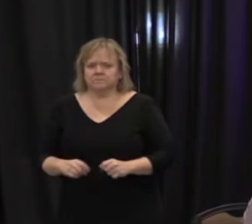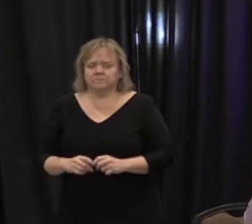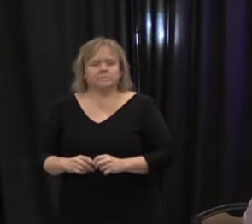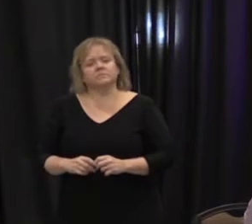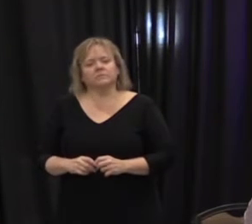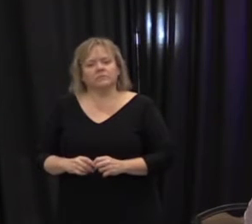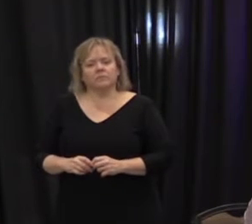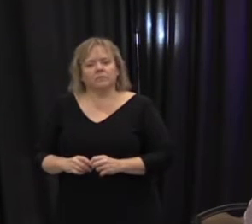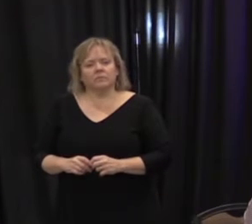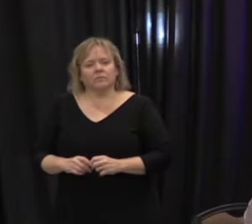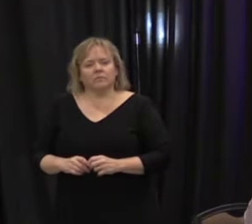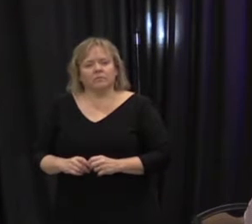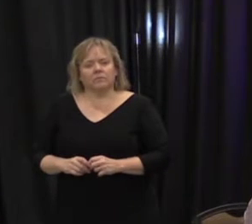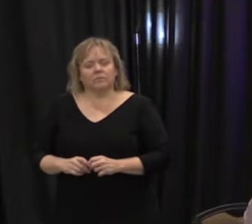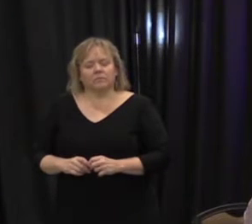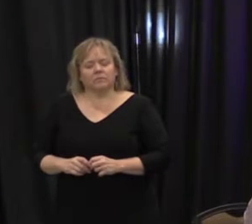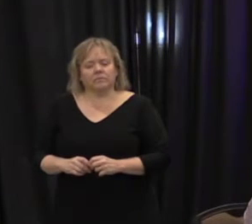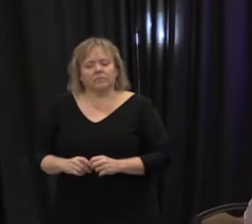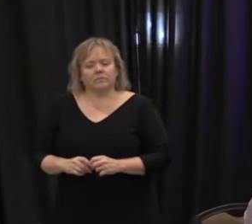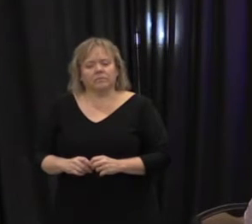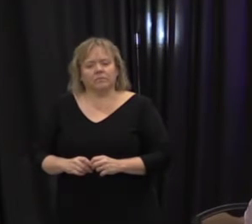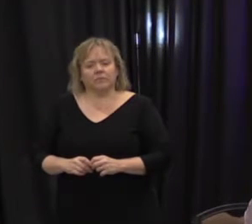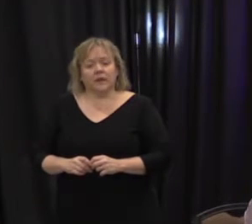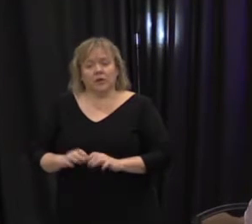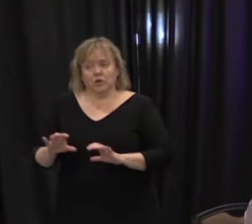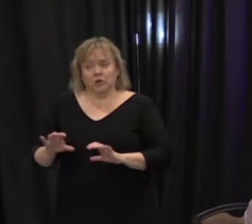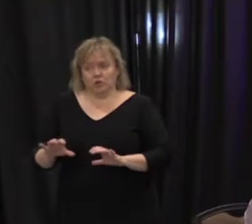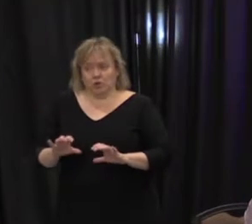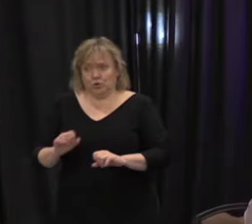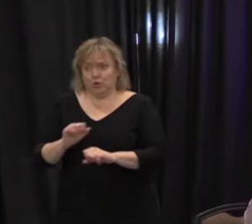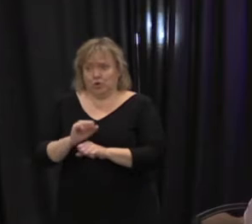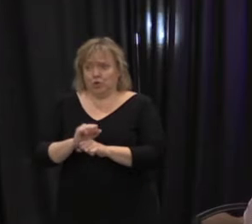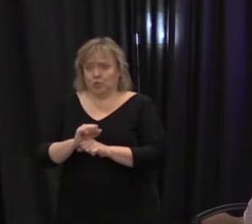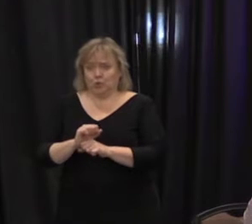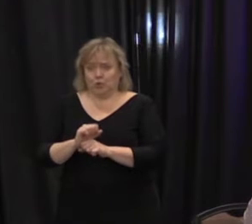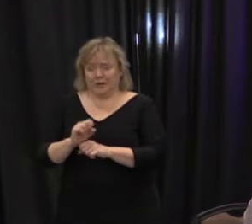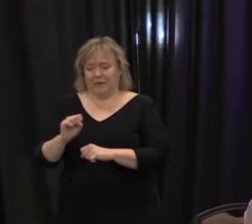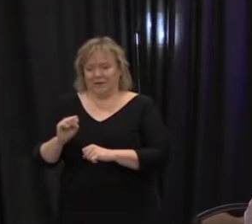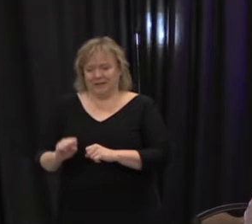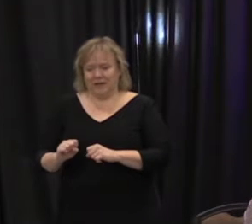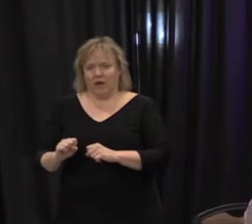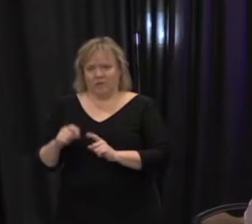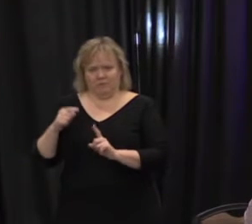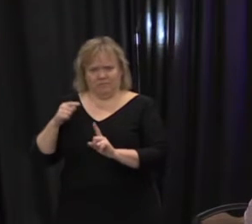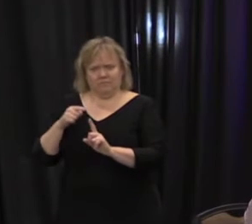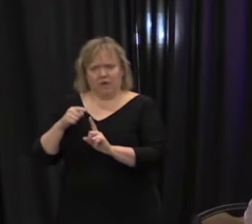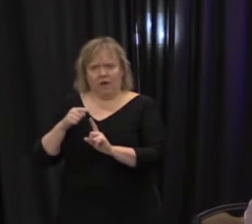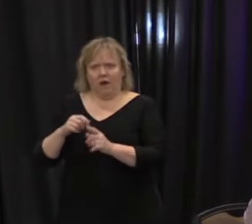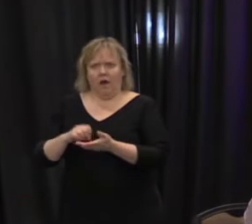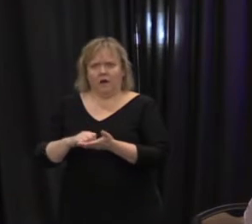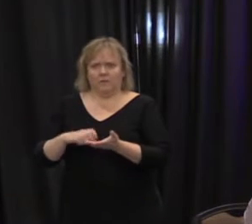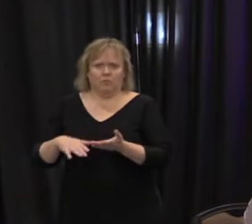Yeah, doing this work in the South, I mean, especially around abortion access, is a doozy, y'all. Like,